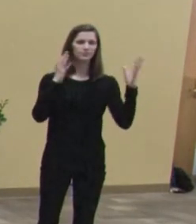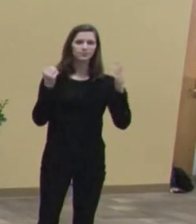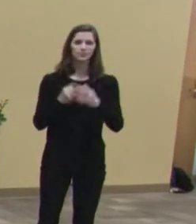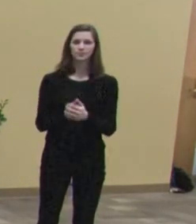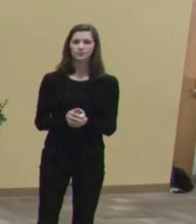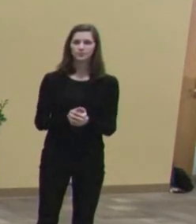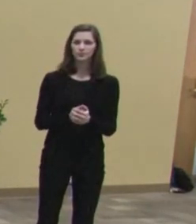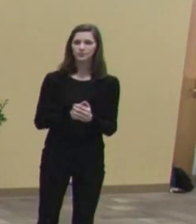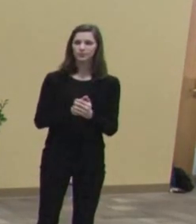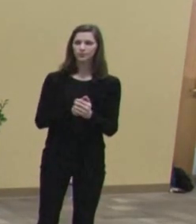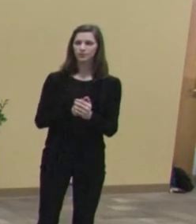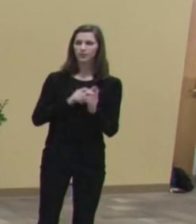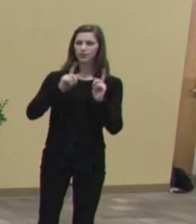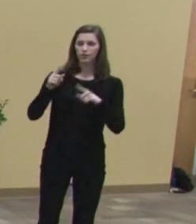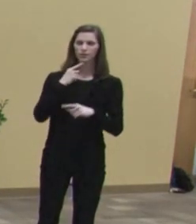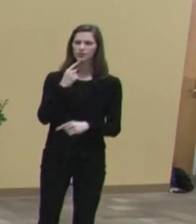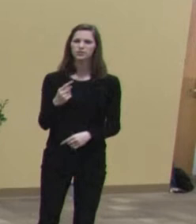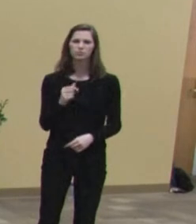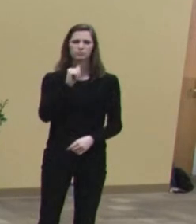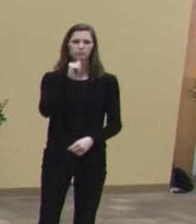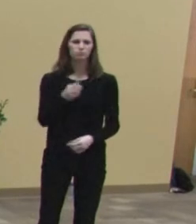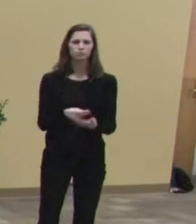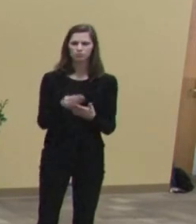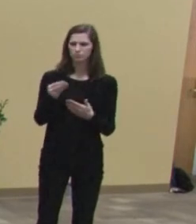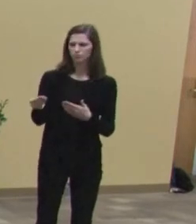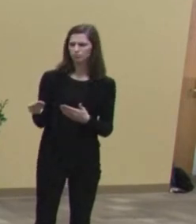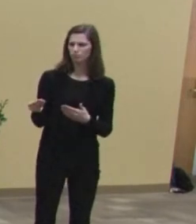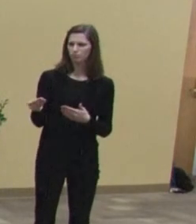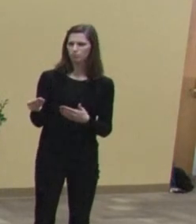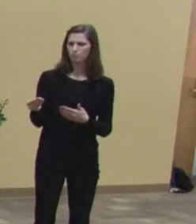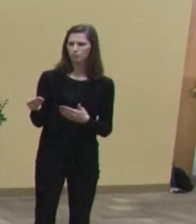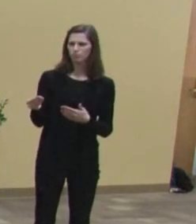Go by and tell them not to buy sealed test milk.